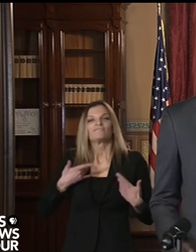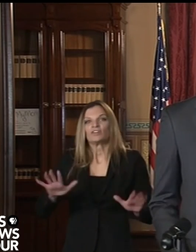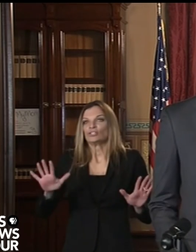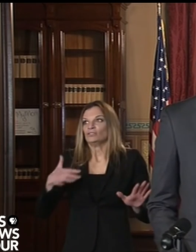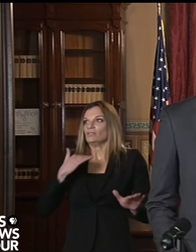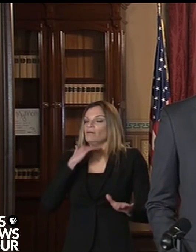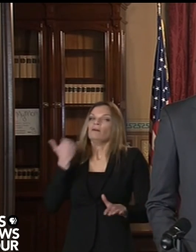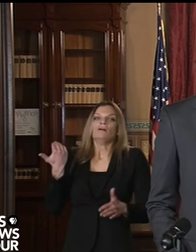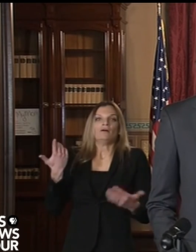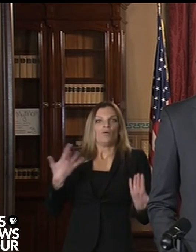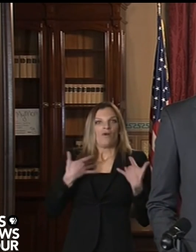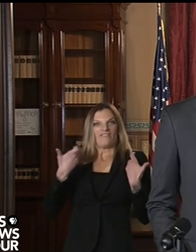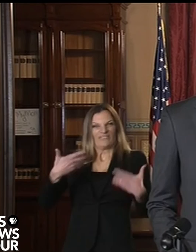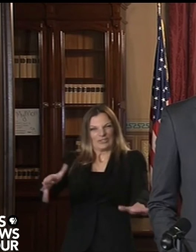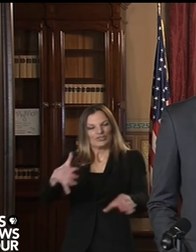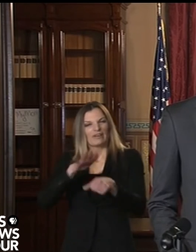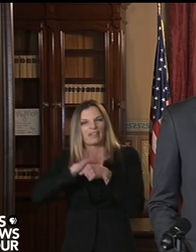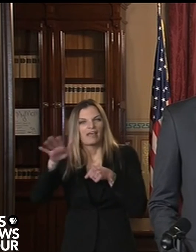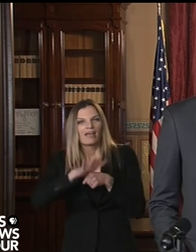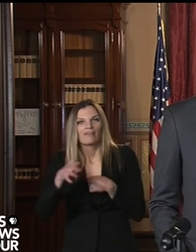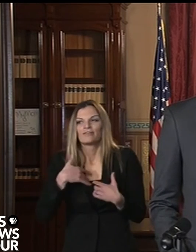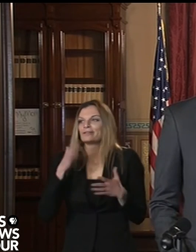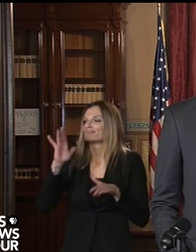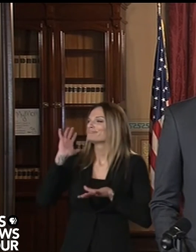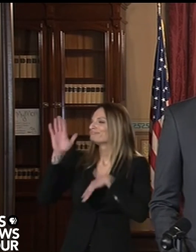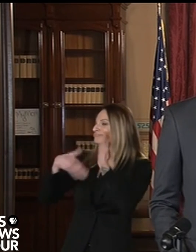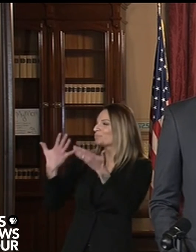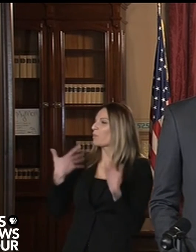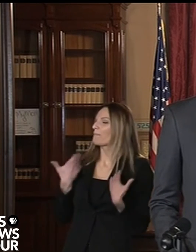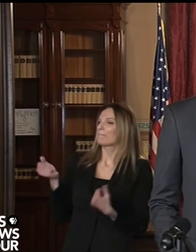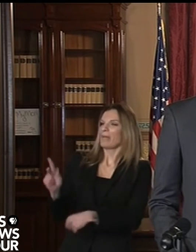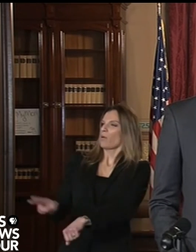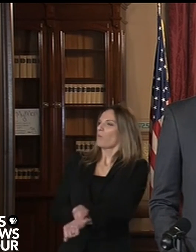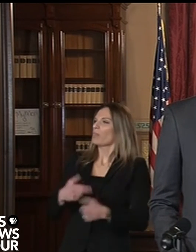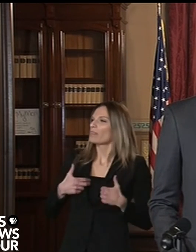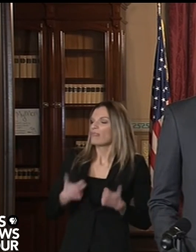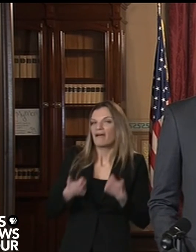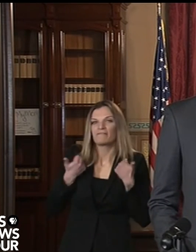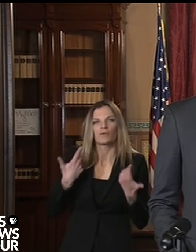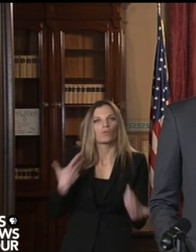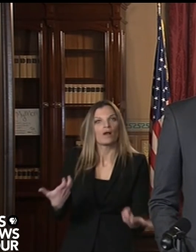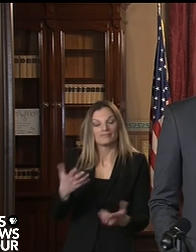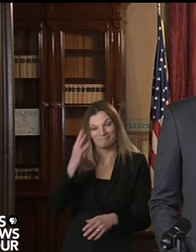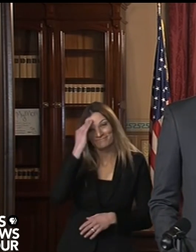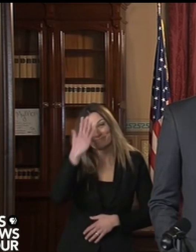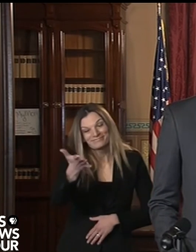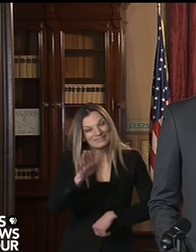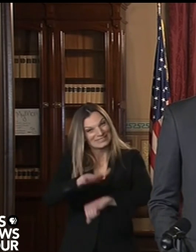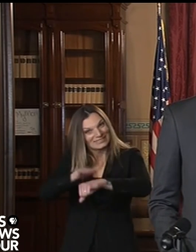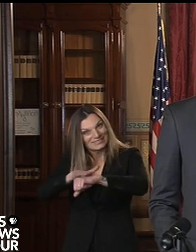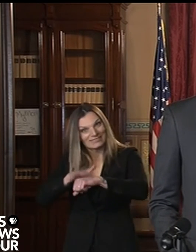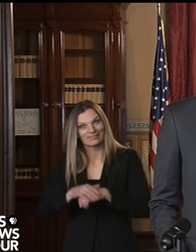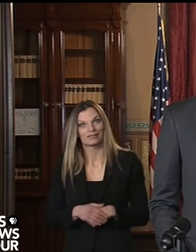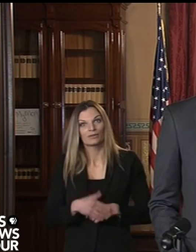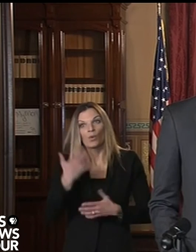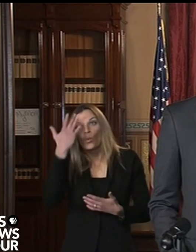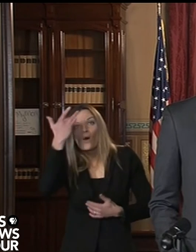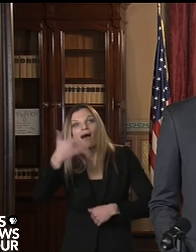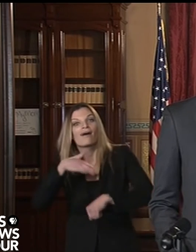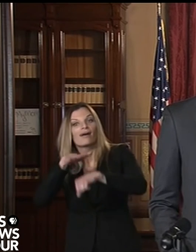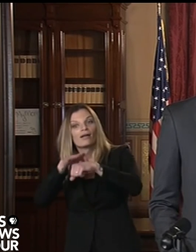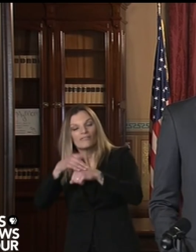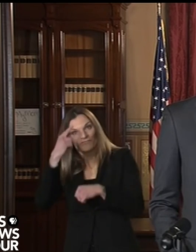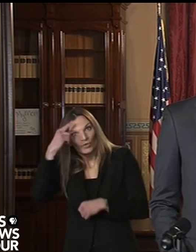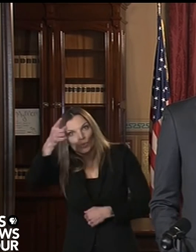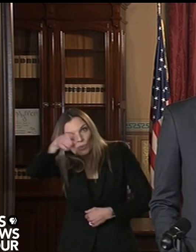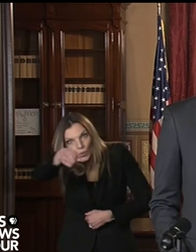hands in the air, give up, and give in to the virus. But I'm asking that for your sake, for the sake of your loved